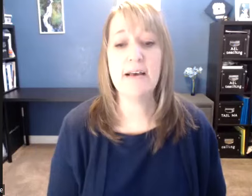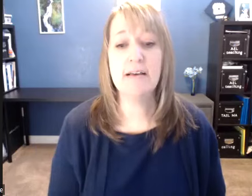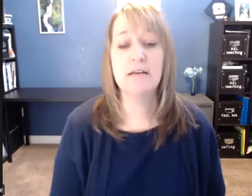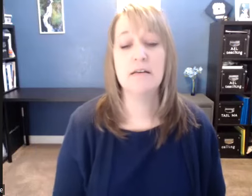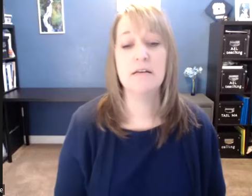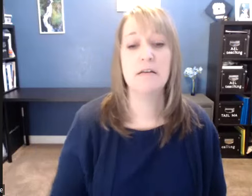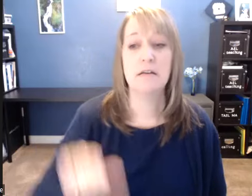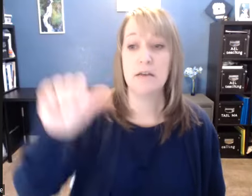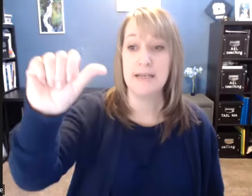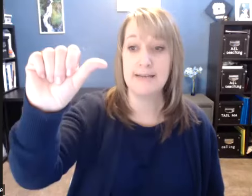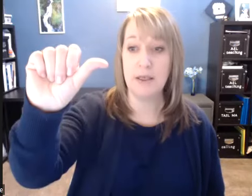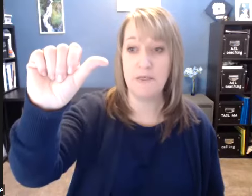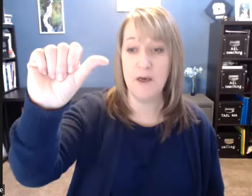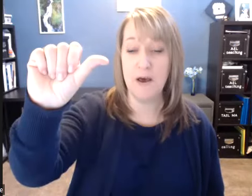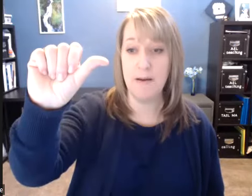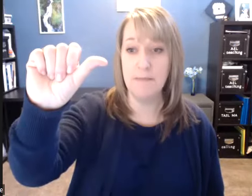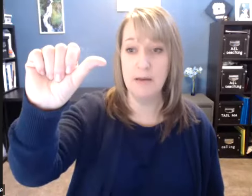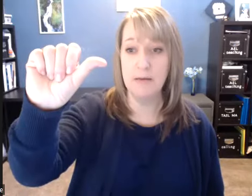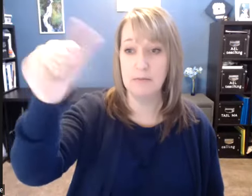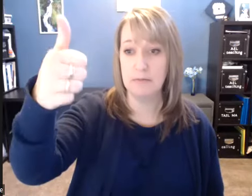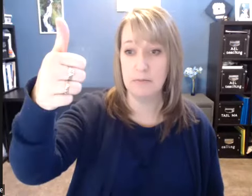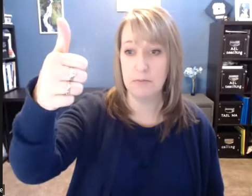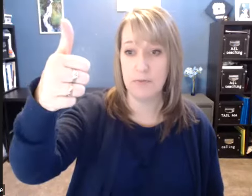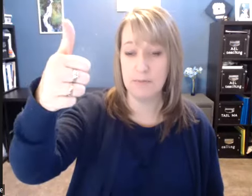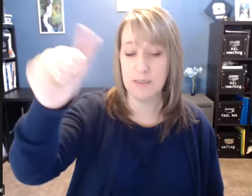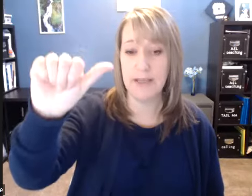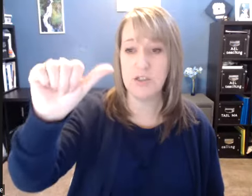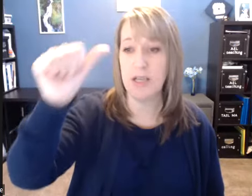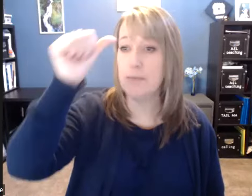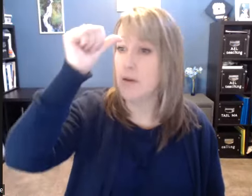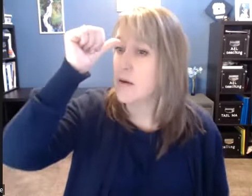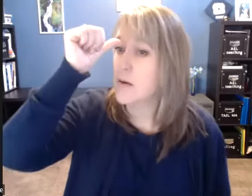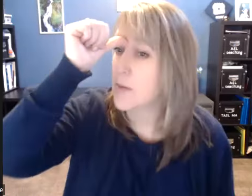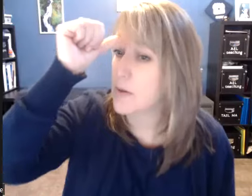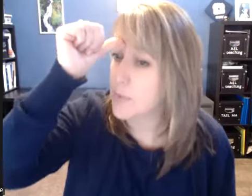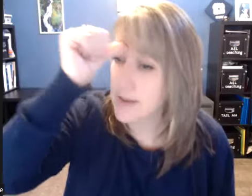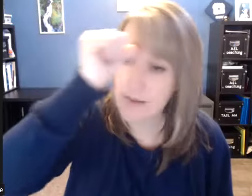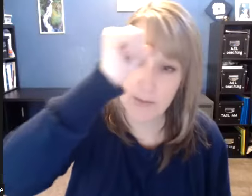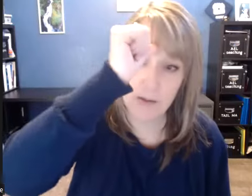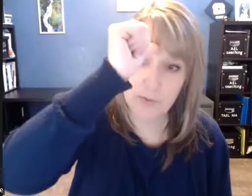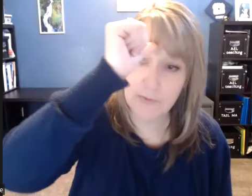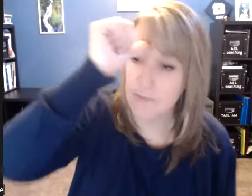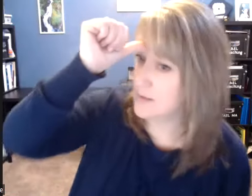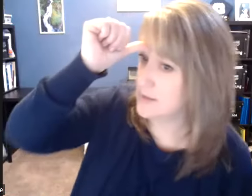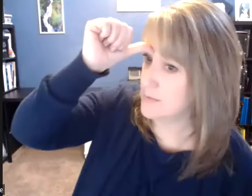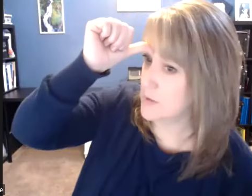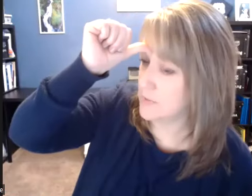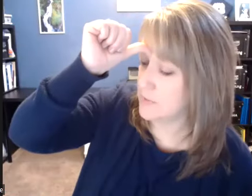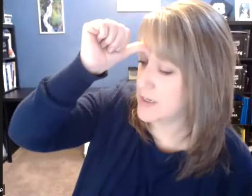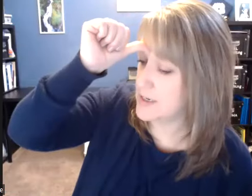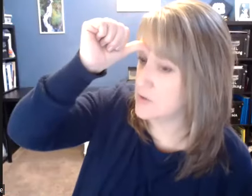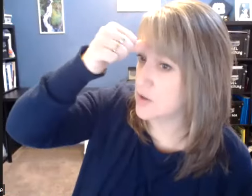India is a thumbs up hand shape, but you put it in the middle of your let's see, middle of your forehead and